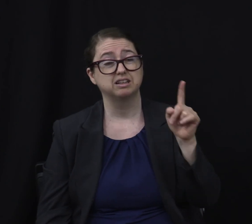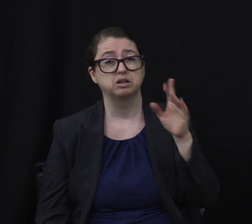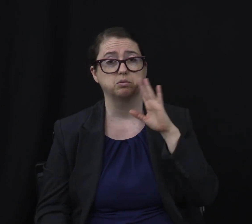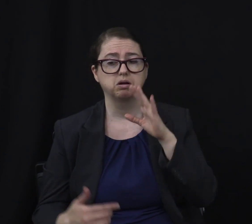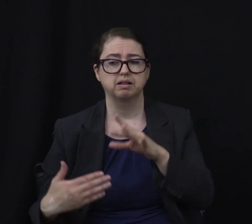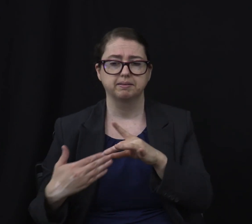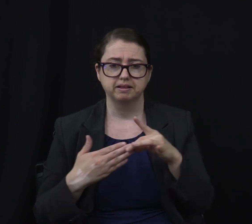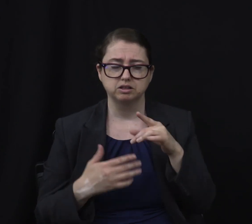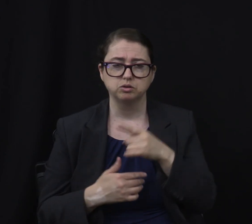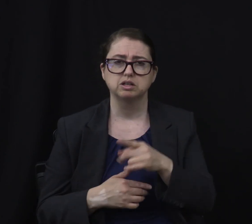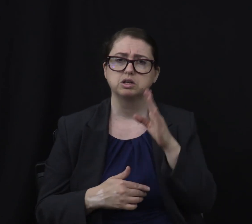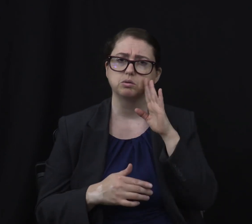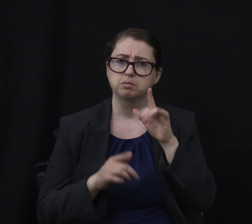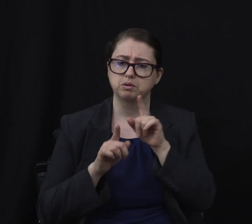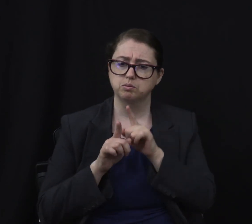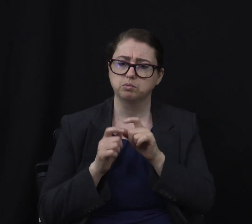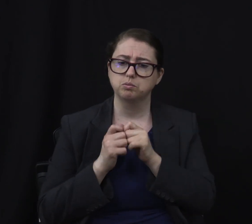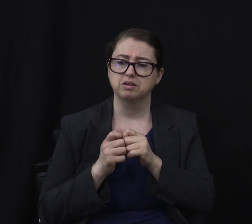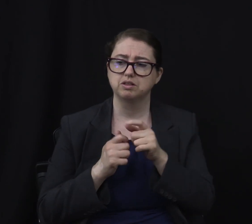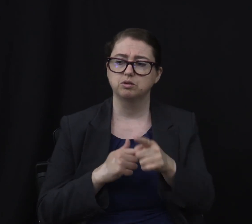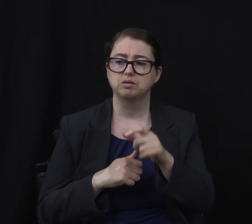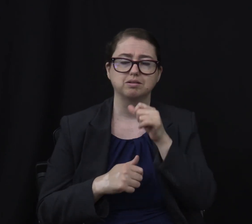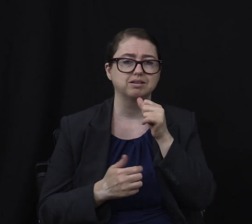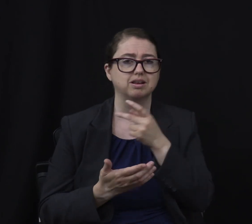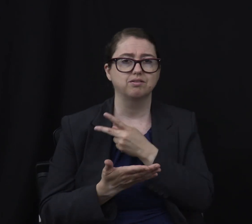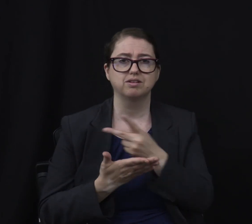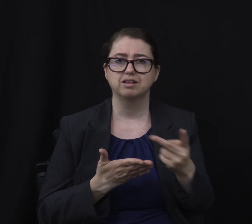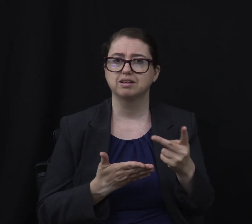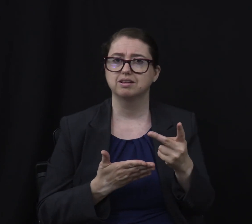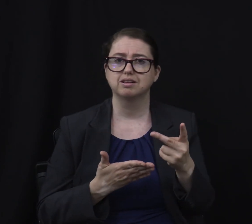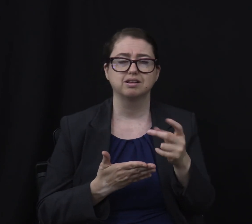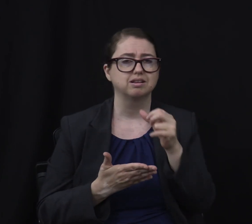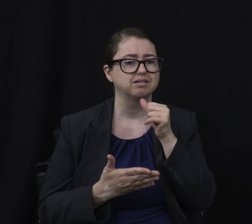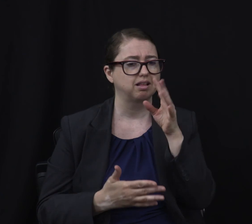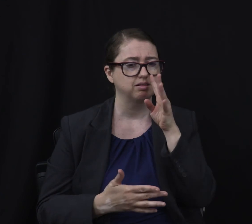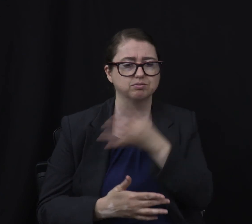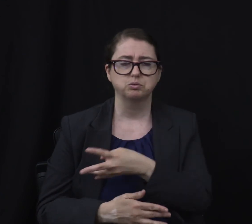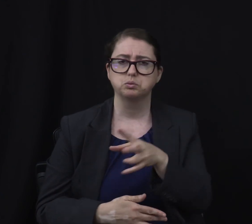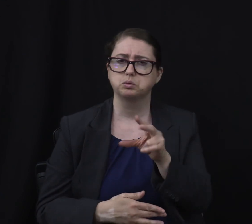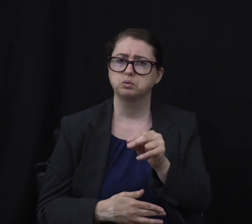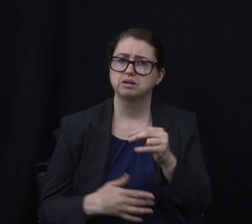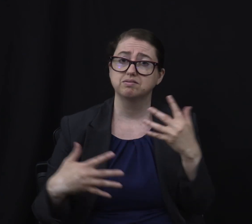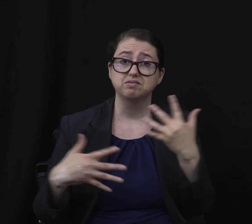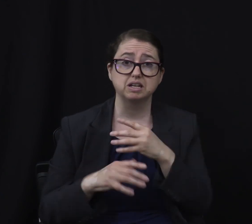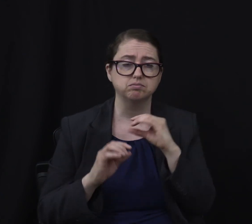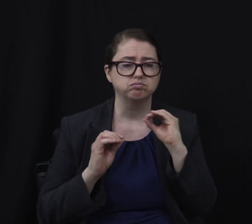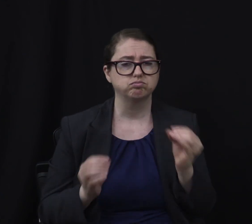will be with you. He will not fail you. Neither will he forsake you. Fear not, neither be dismayed.